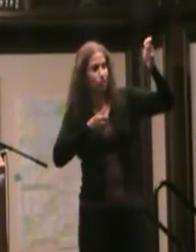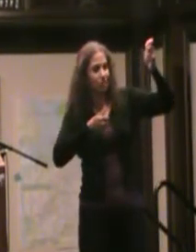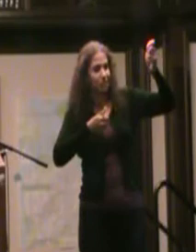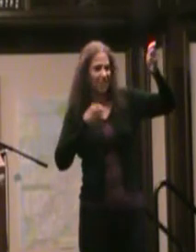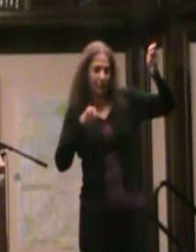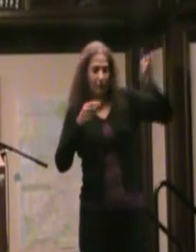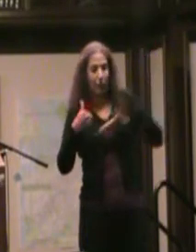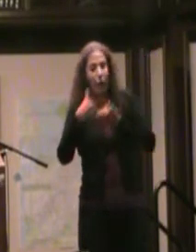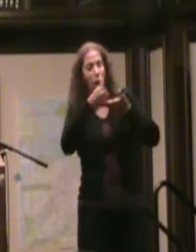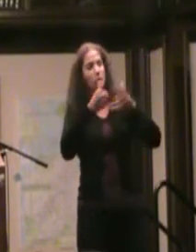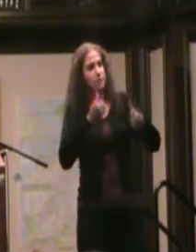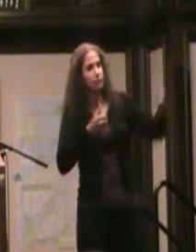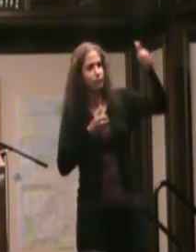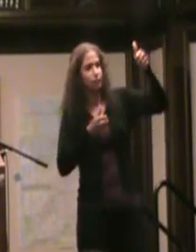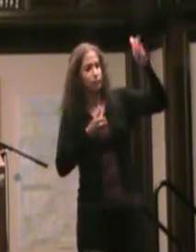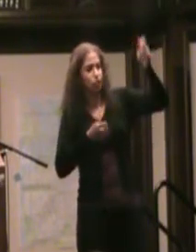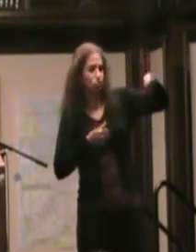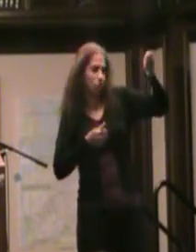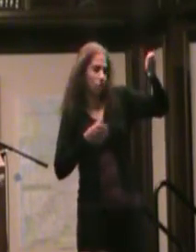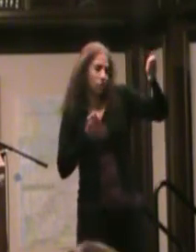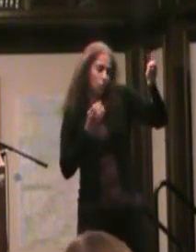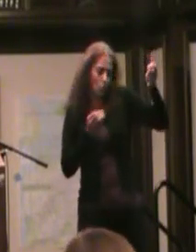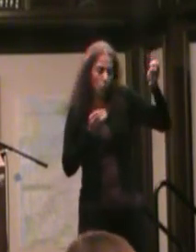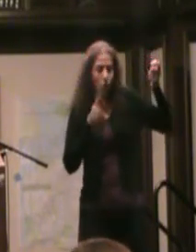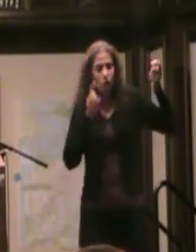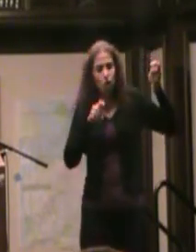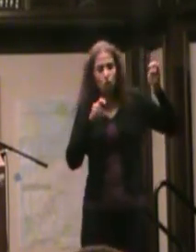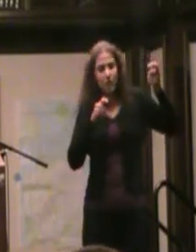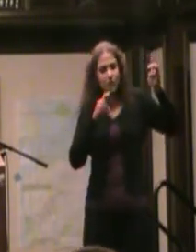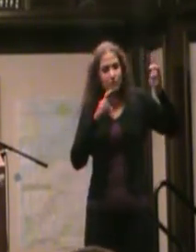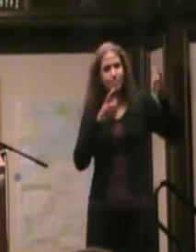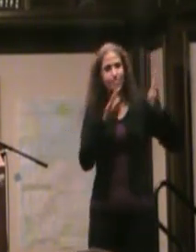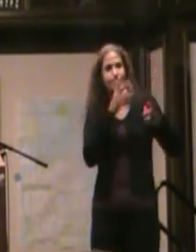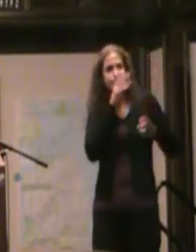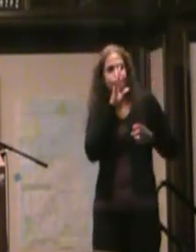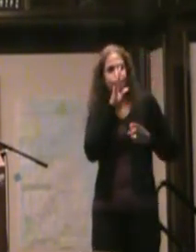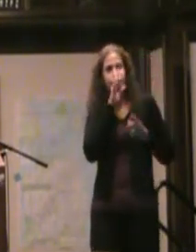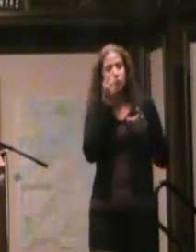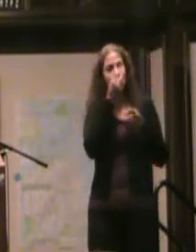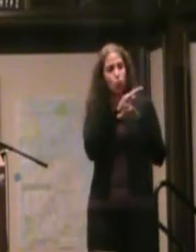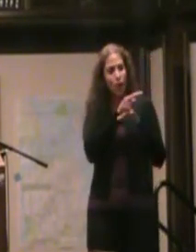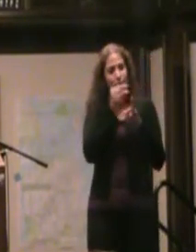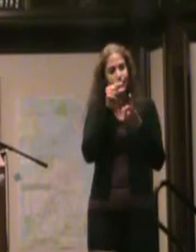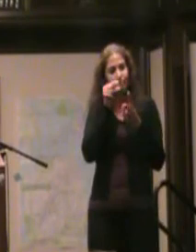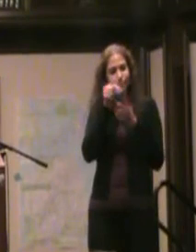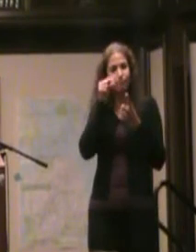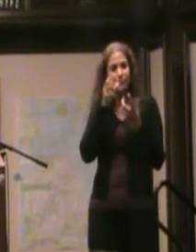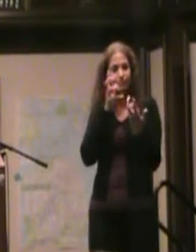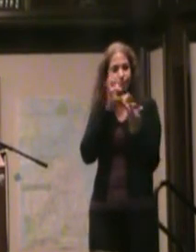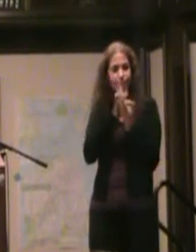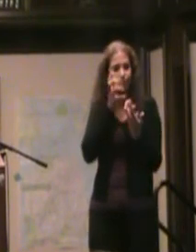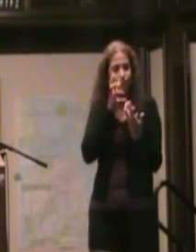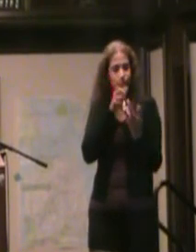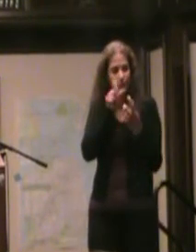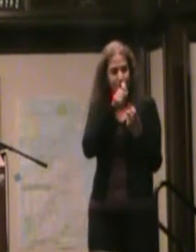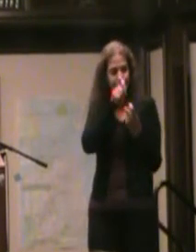big judge. Okay? So these are the kinds of things that I know you do all the time in your